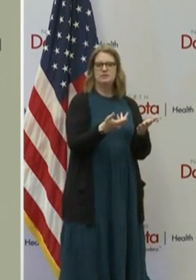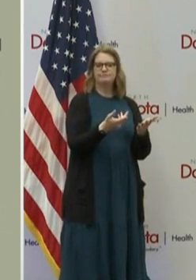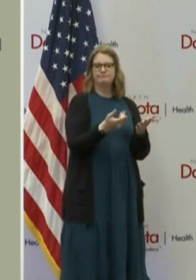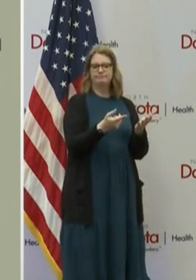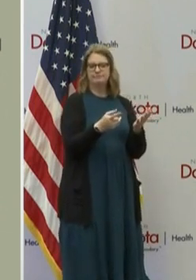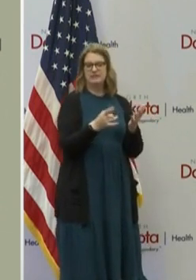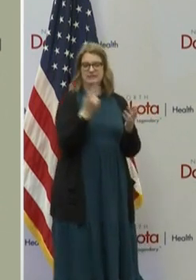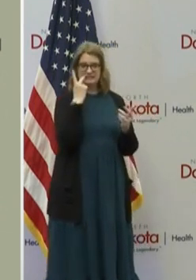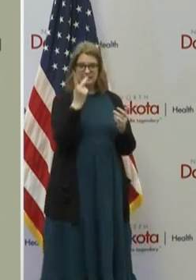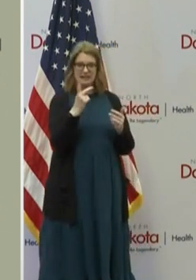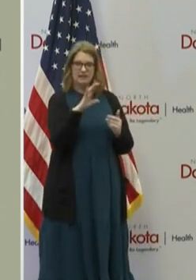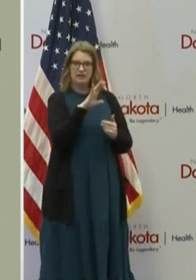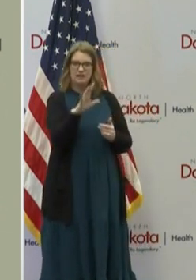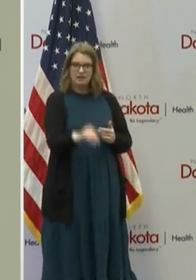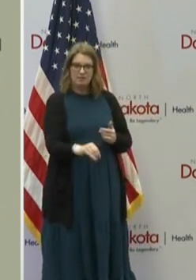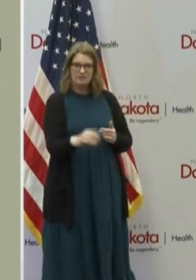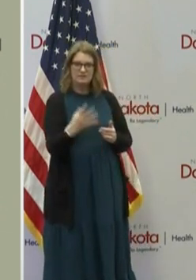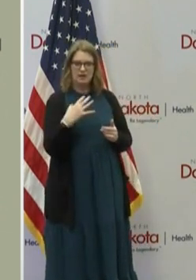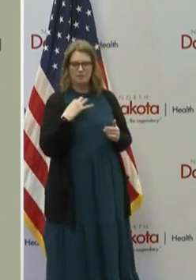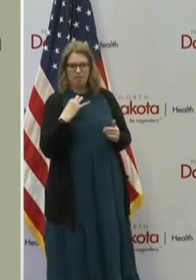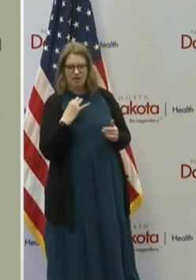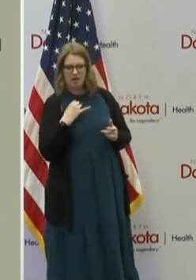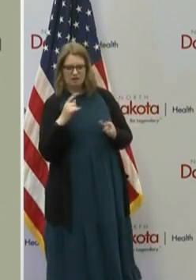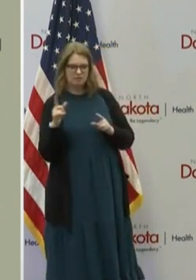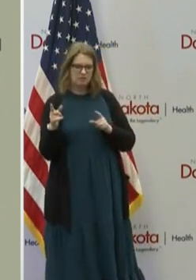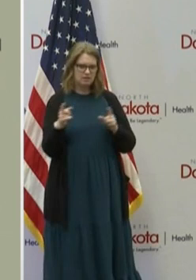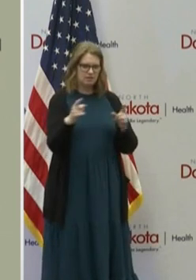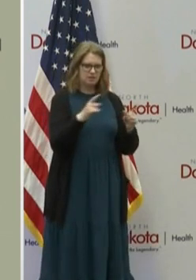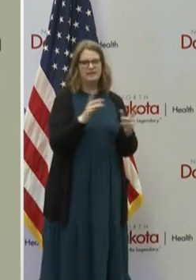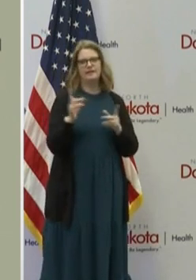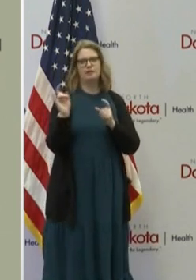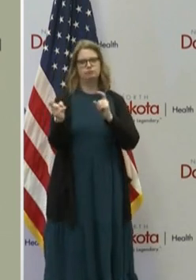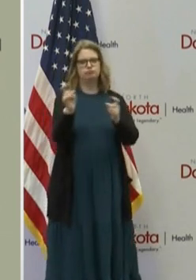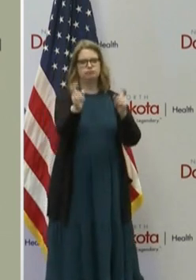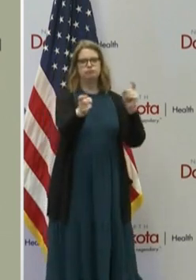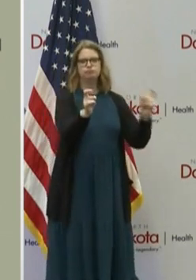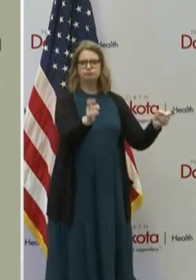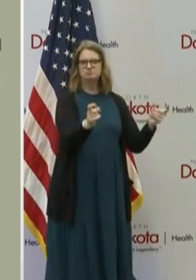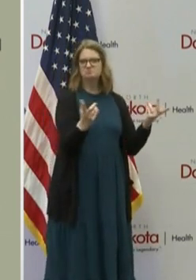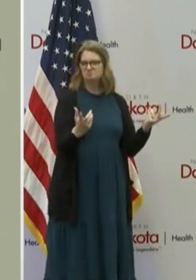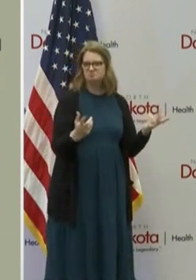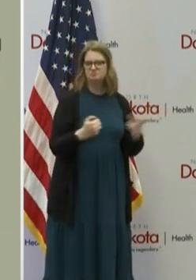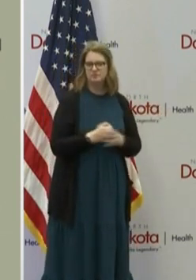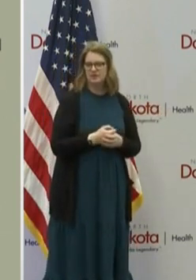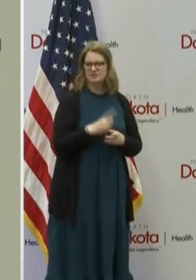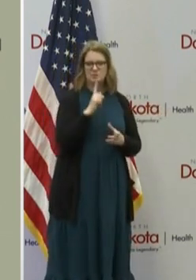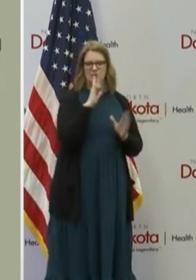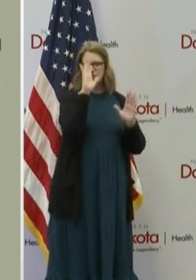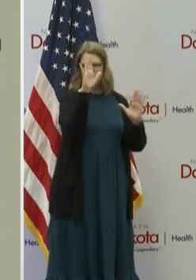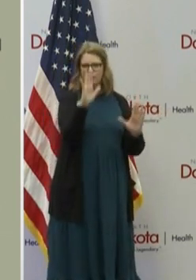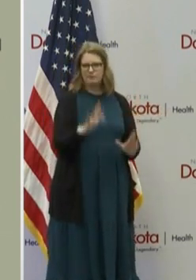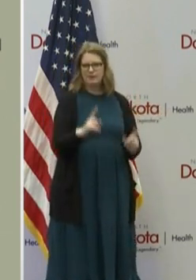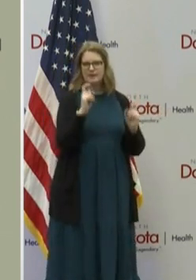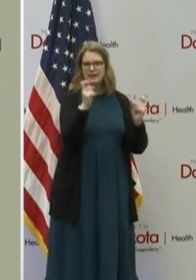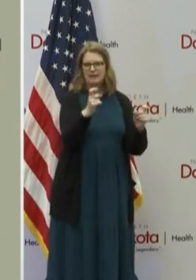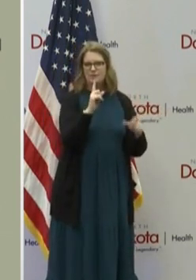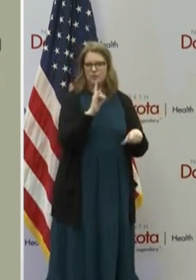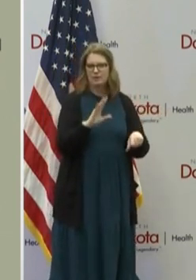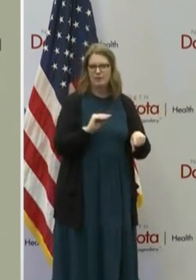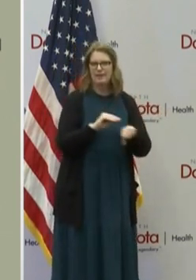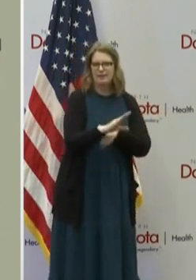companies that are applying, or the nonprofits that are applying, and they'll make the grants for you. And a great way to give and know that it's going to have an